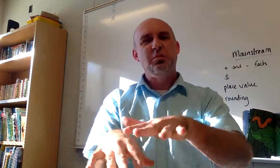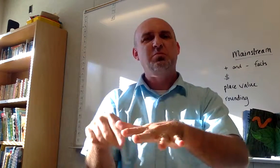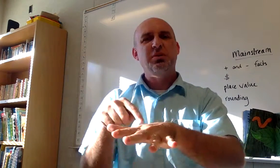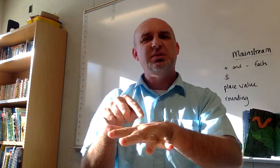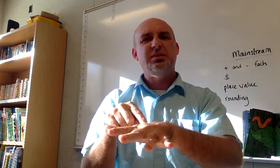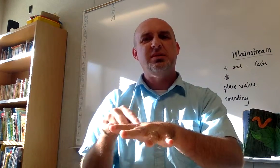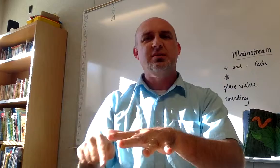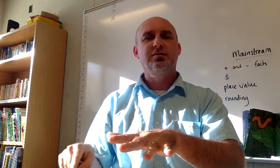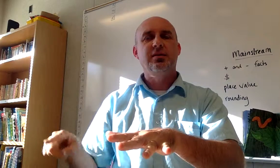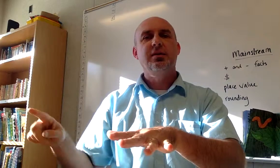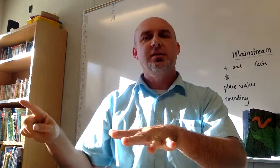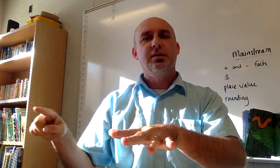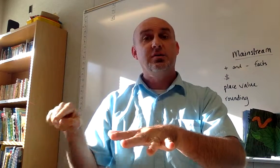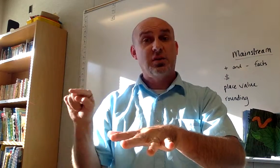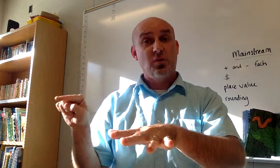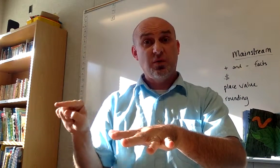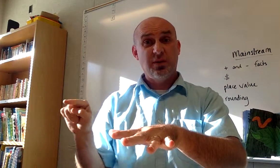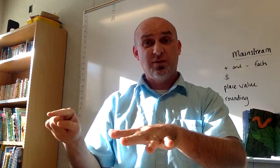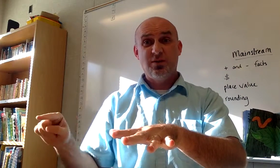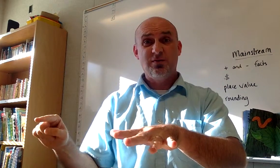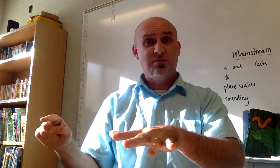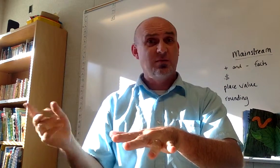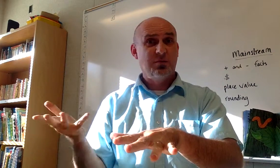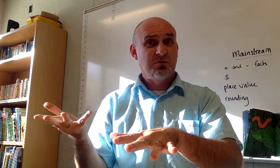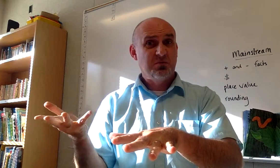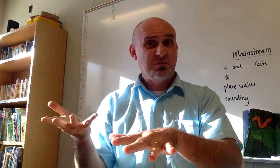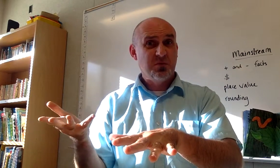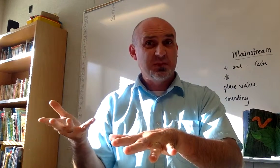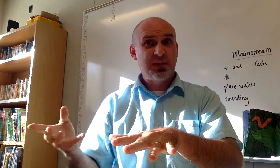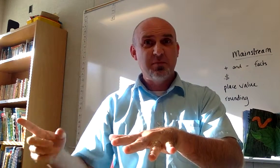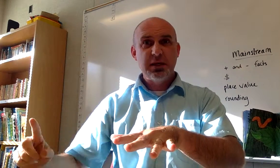maybe put this as the leaf. Say, over here, what's coming?